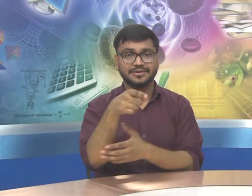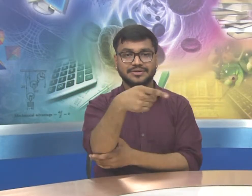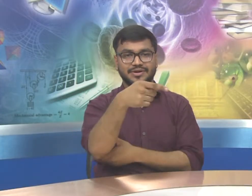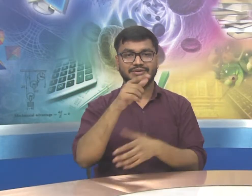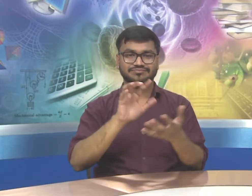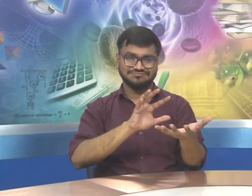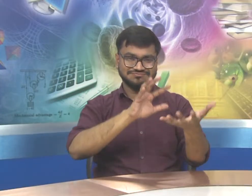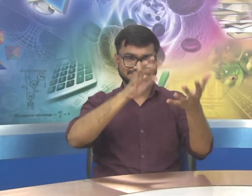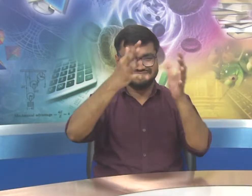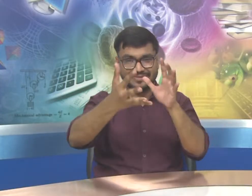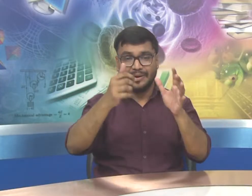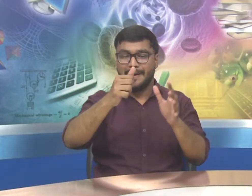For example,